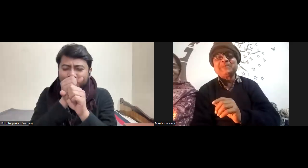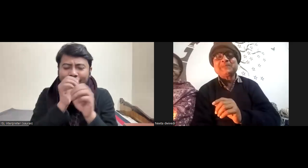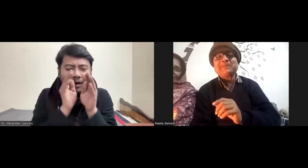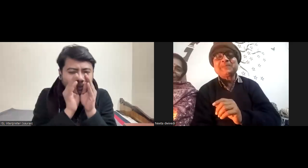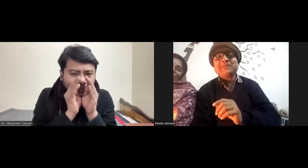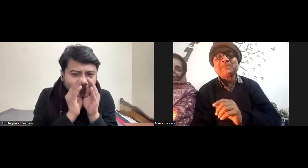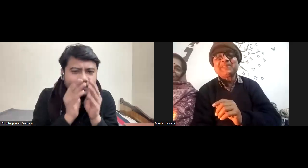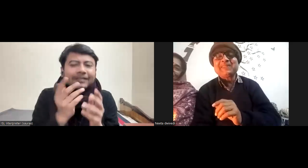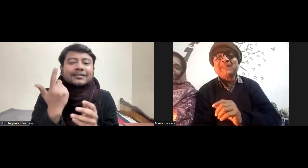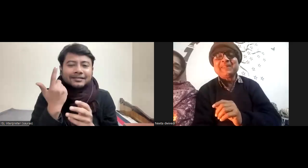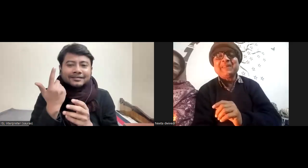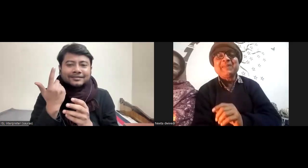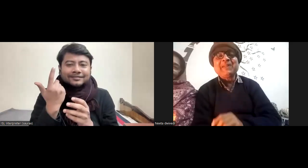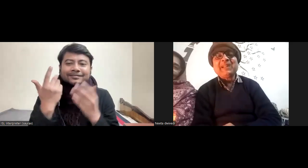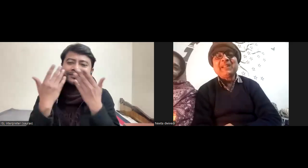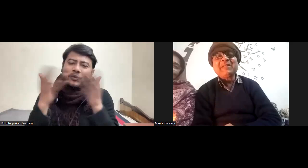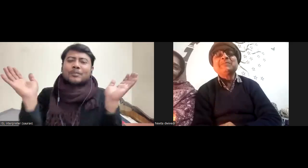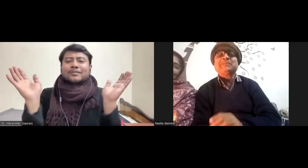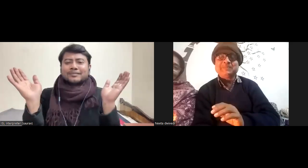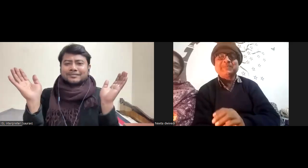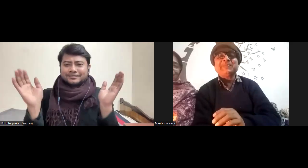God's name should not be secret. It should be known to everybody.